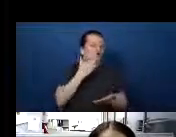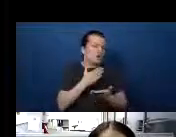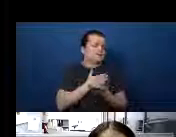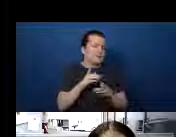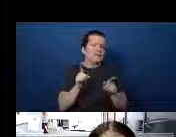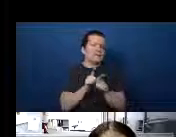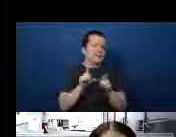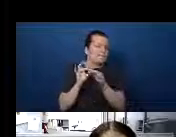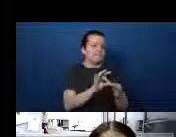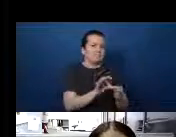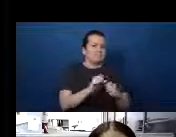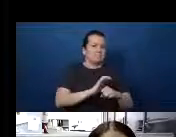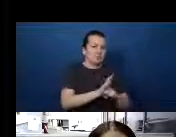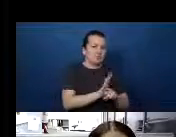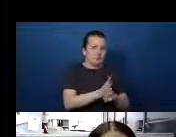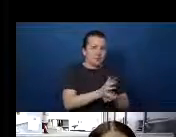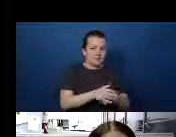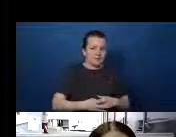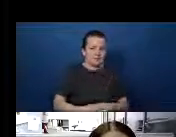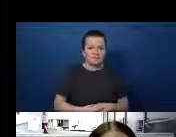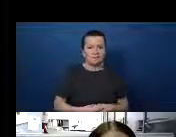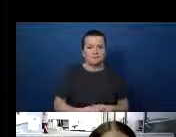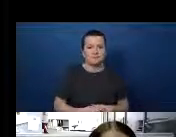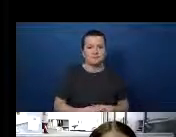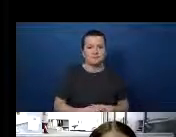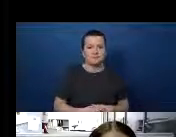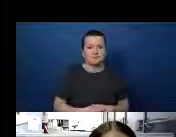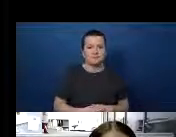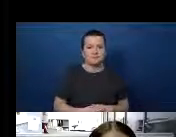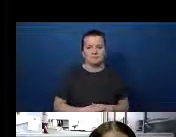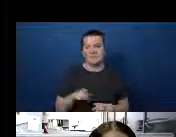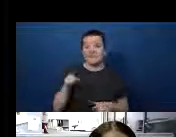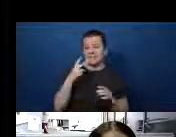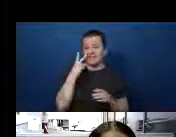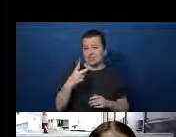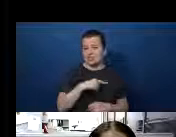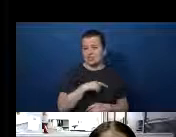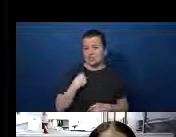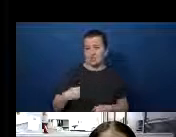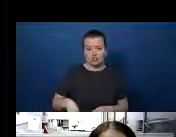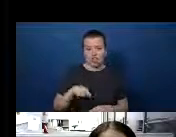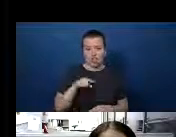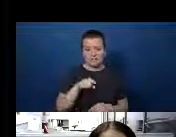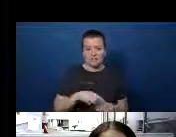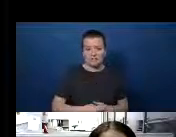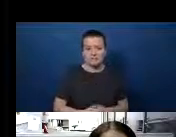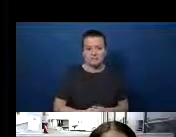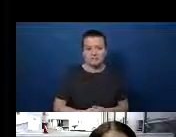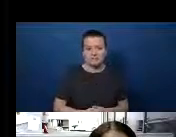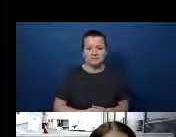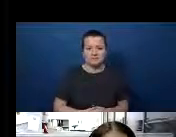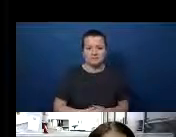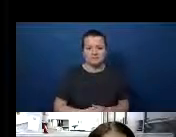These intersectionalities both exist in bullying victimization and perpetuation. Group members reported